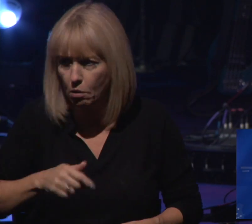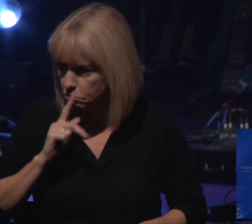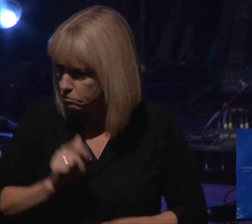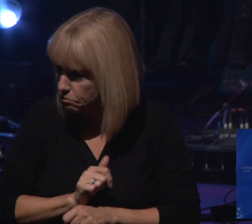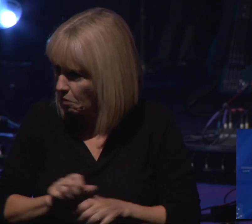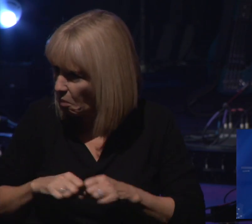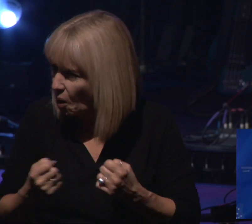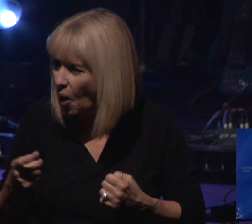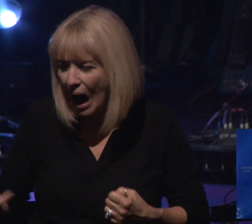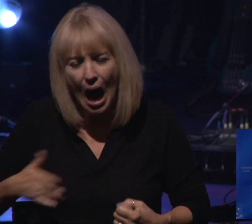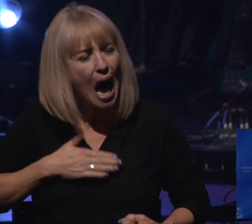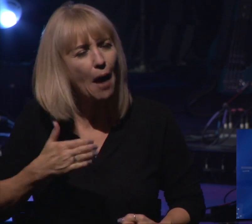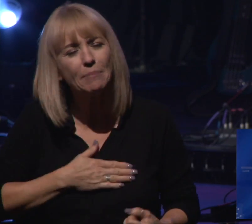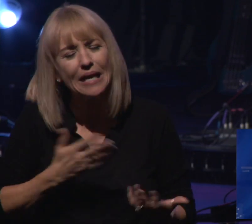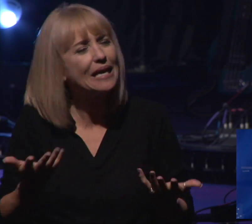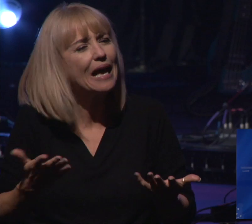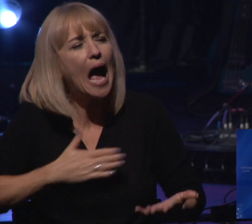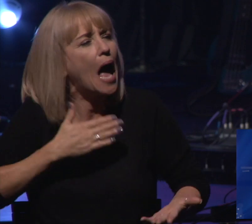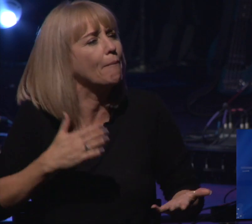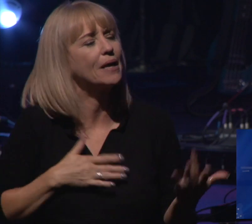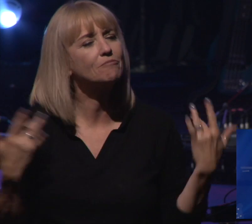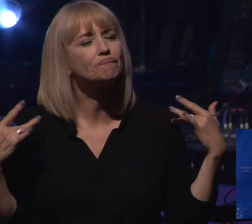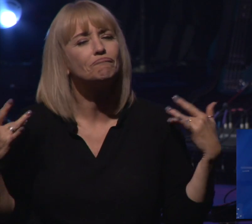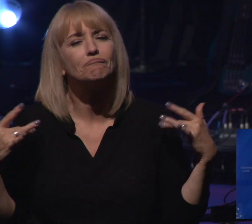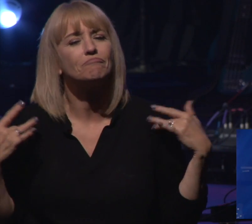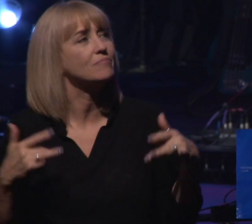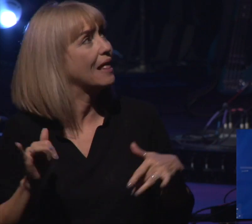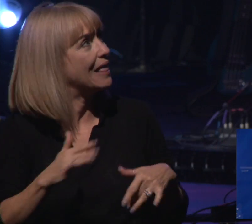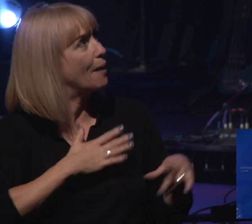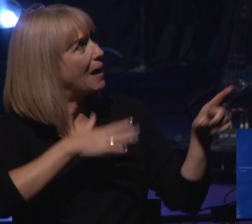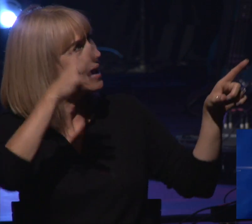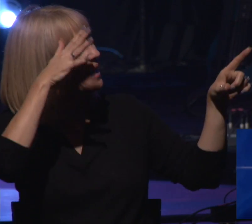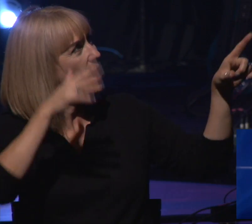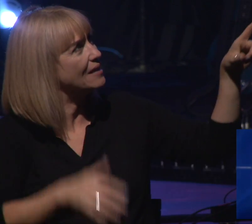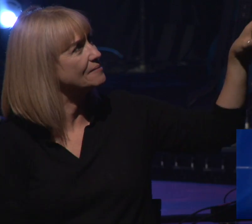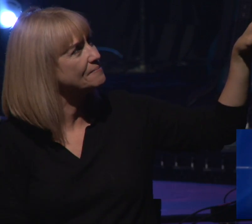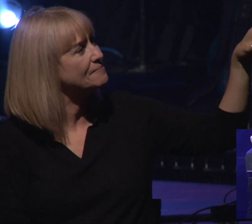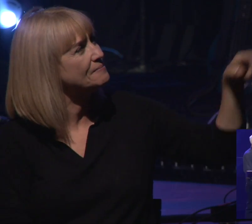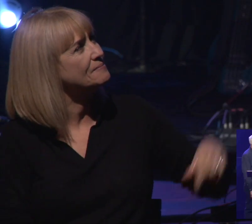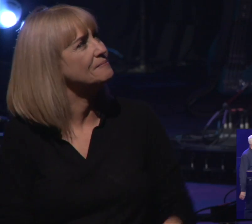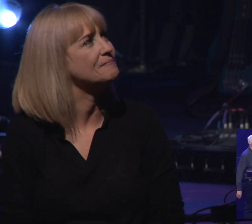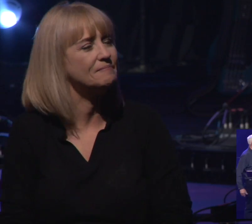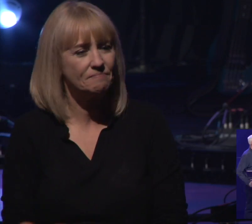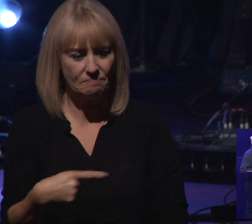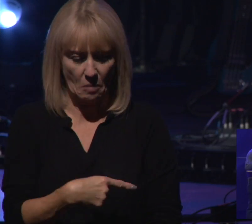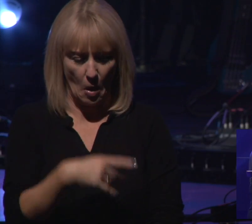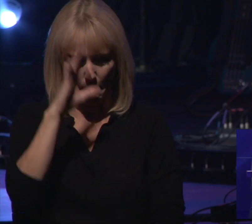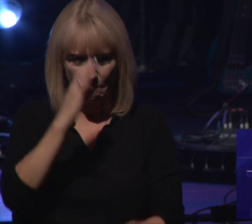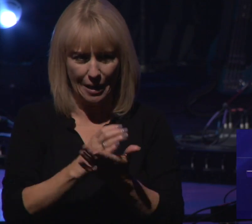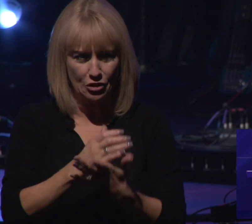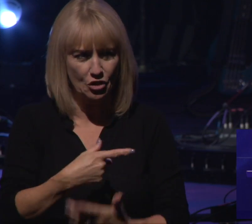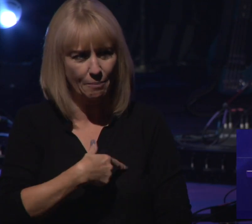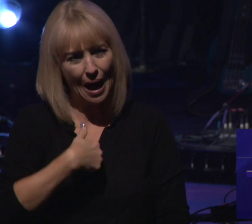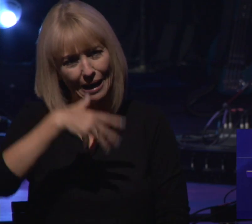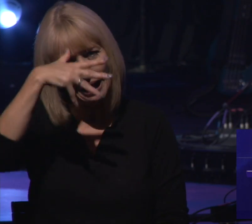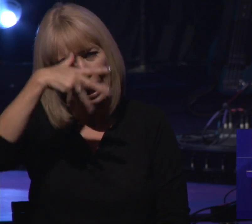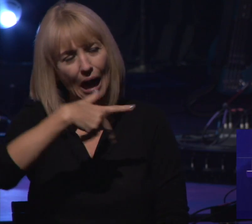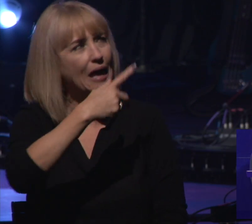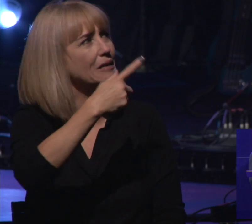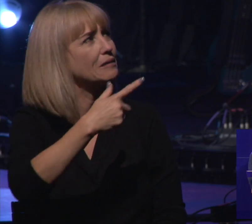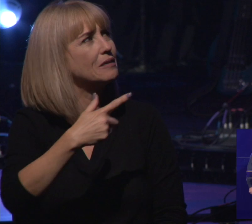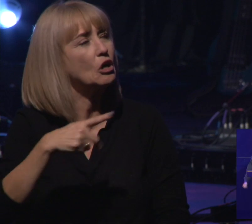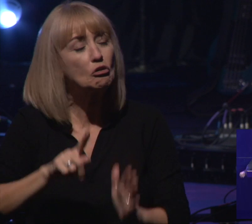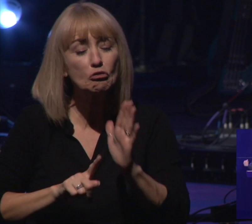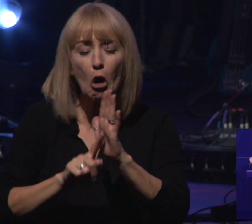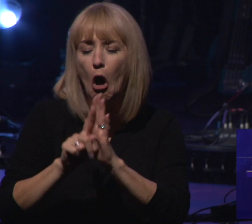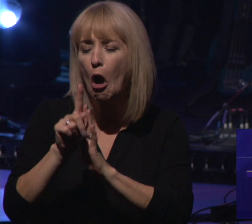anything. But Dad was just there. But it began when he was a young guy. And I want to show you a couple pictures. This is my nostalgia. Here's my dad. This